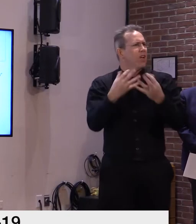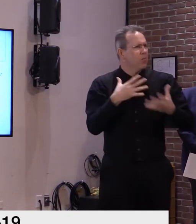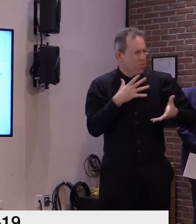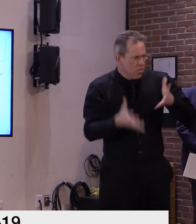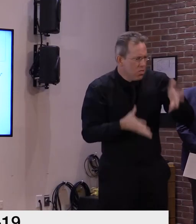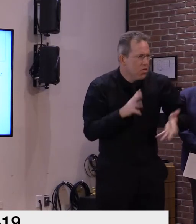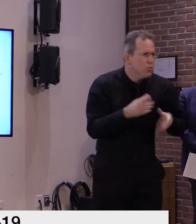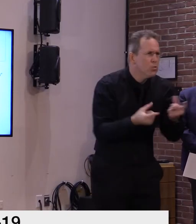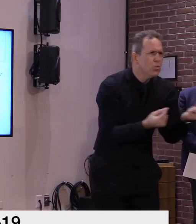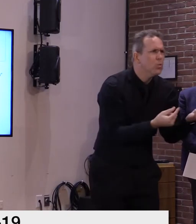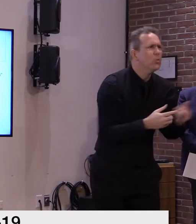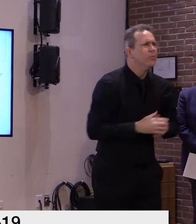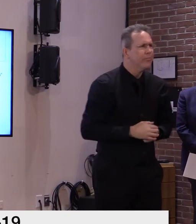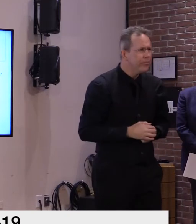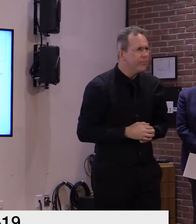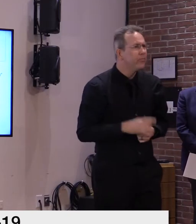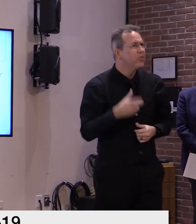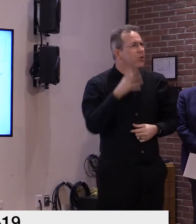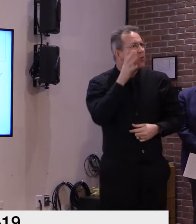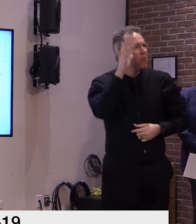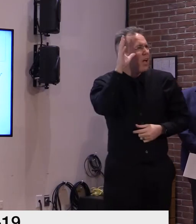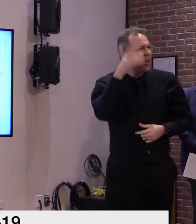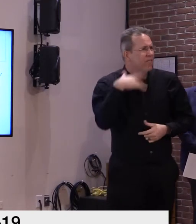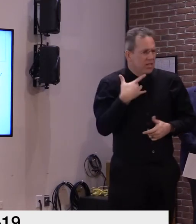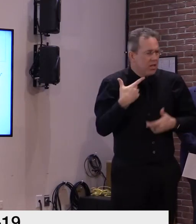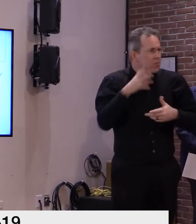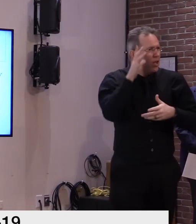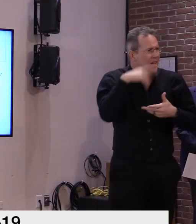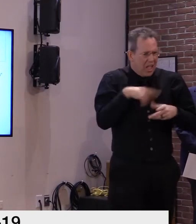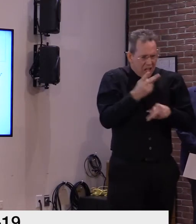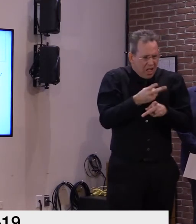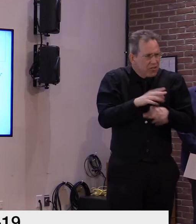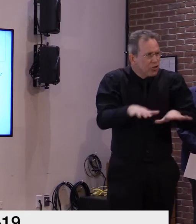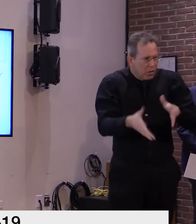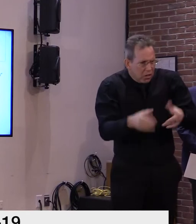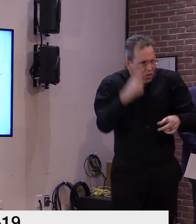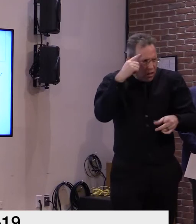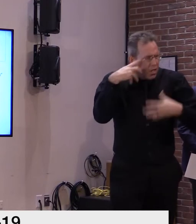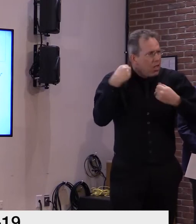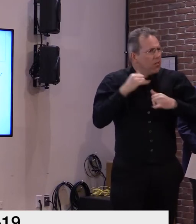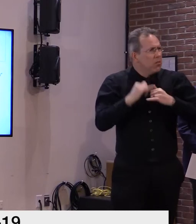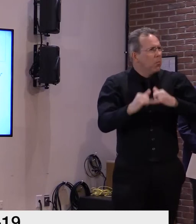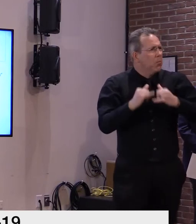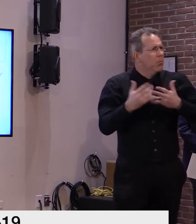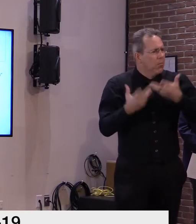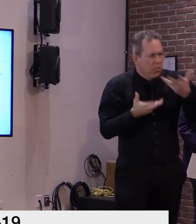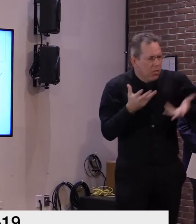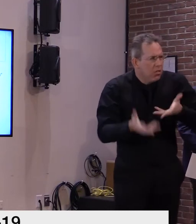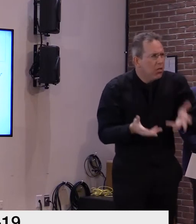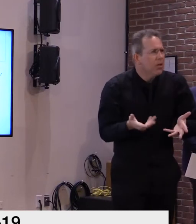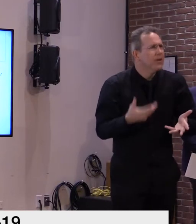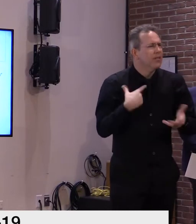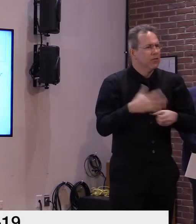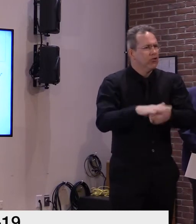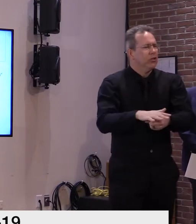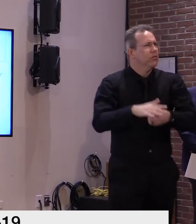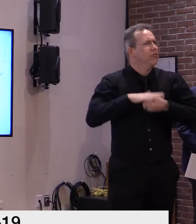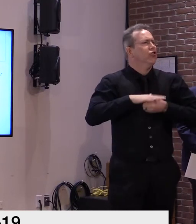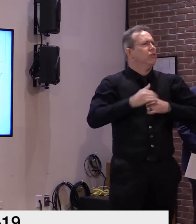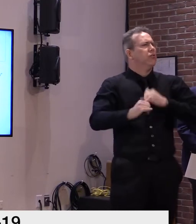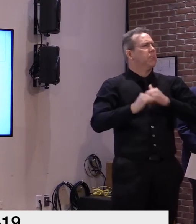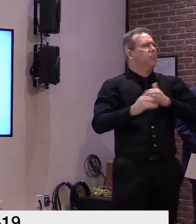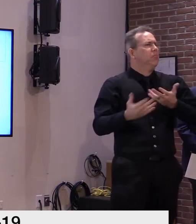have diminished capacity, it increases stress on children and decreases the buffering that we have to decrease